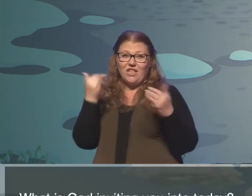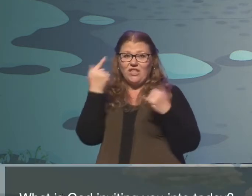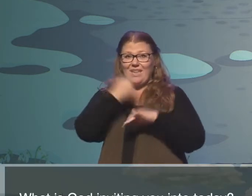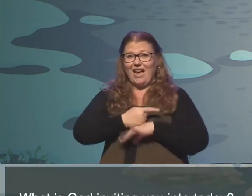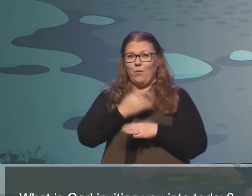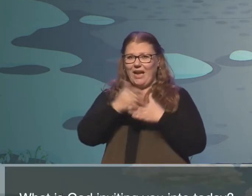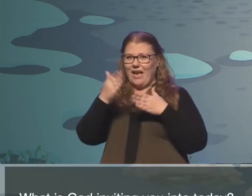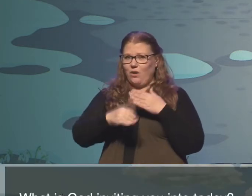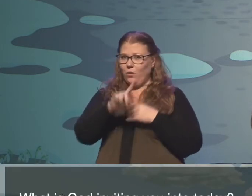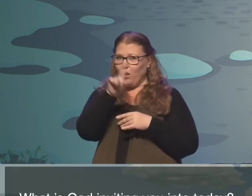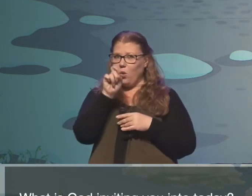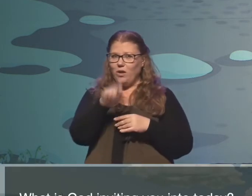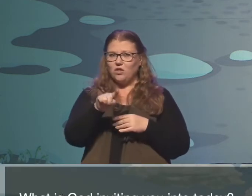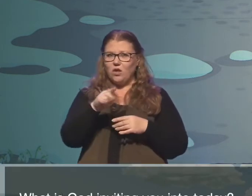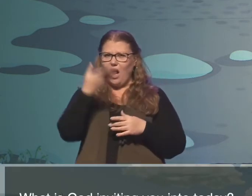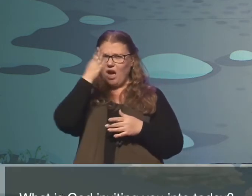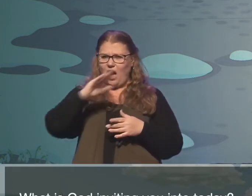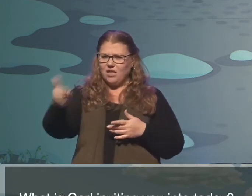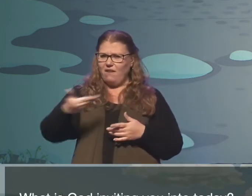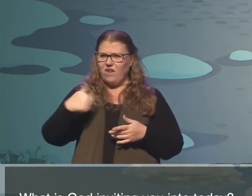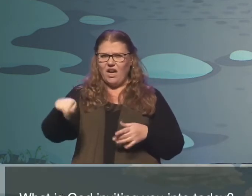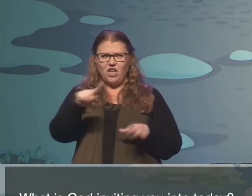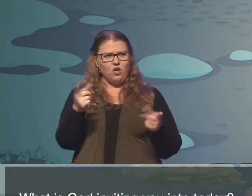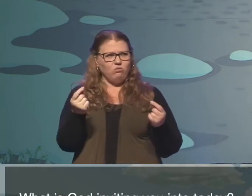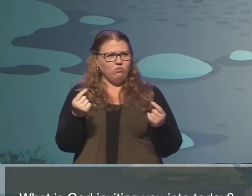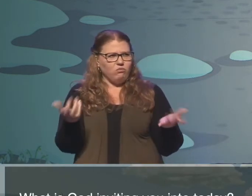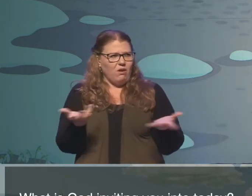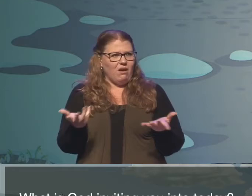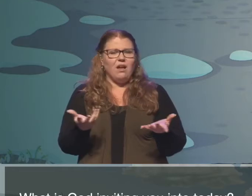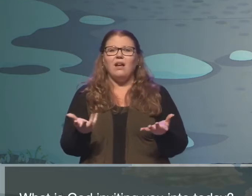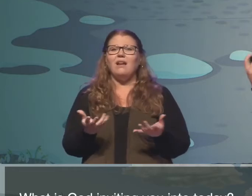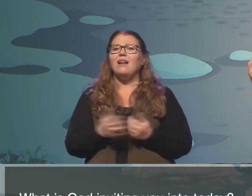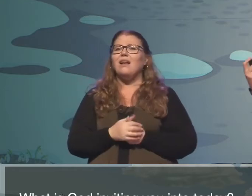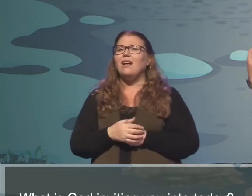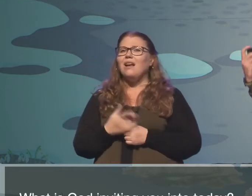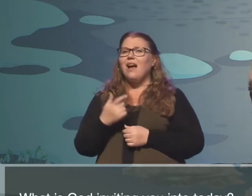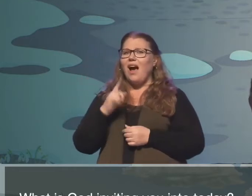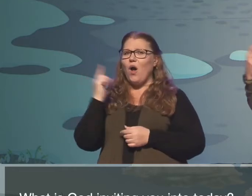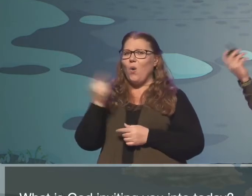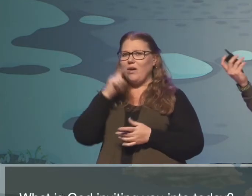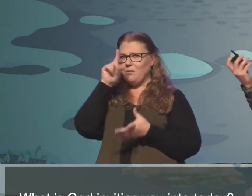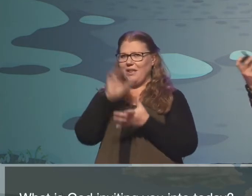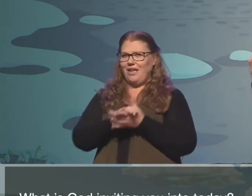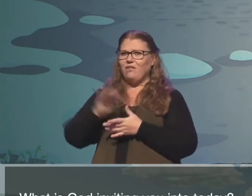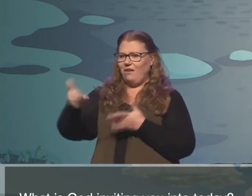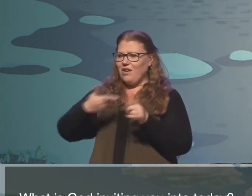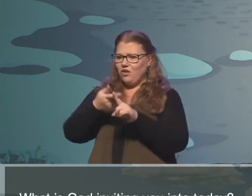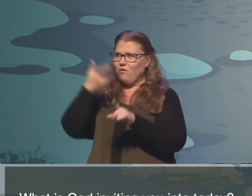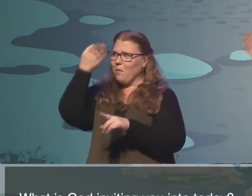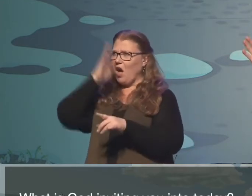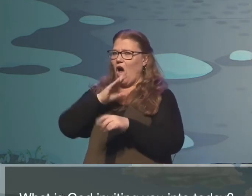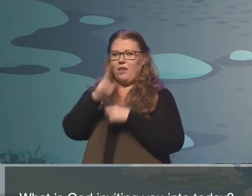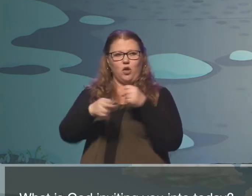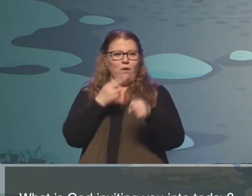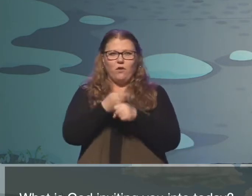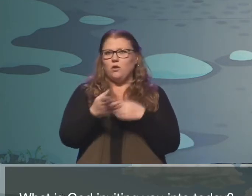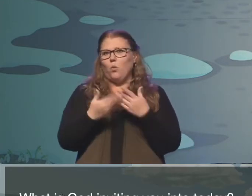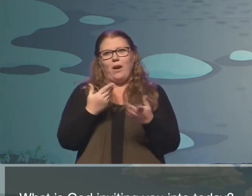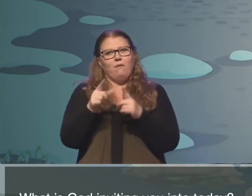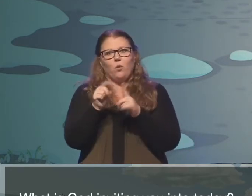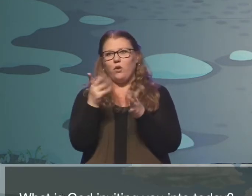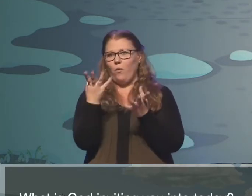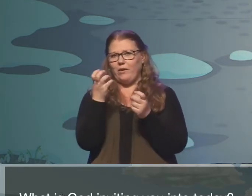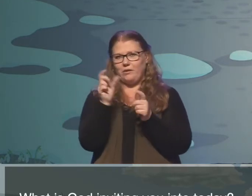the question, what's God inviting you into? I always believe that there's an invitation from God, the universe, whatever word you like to